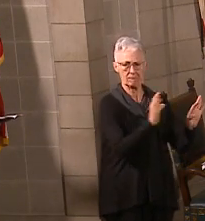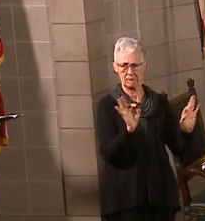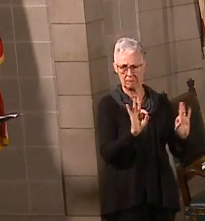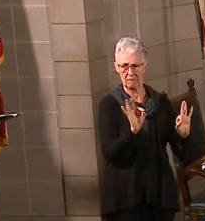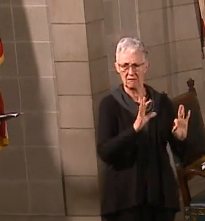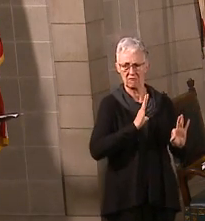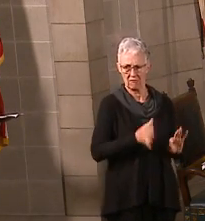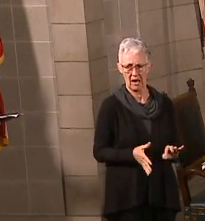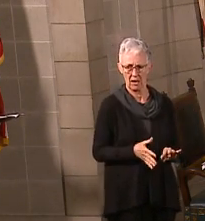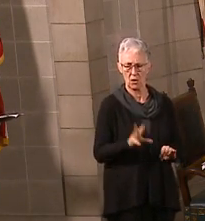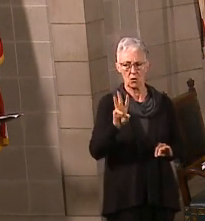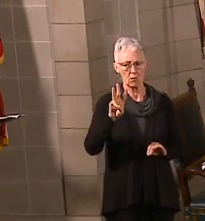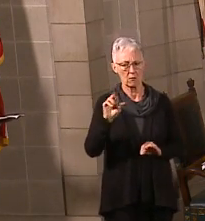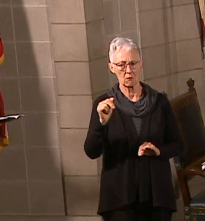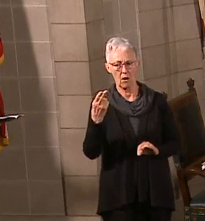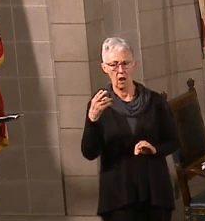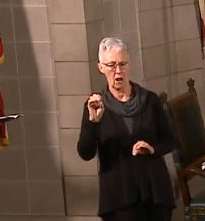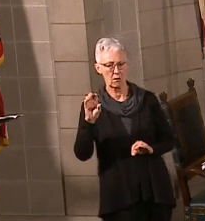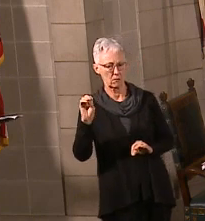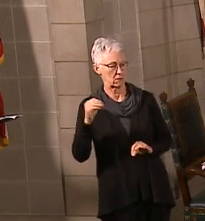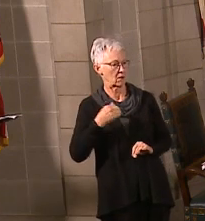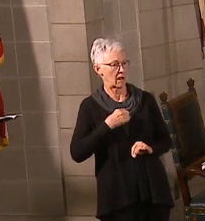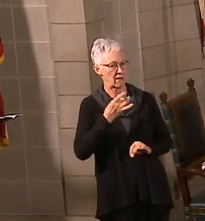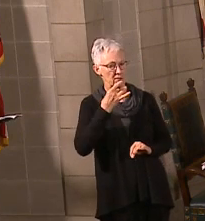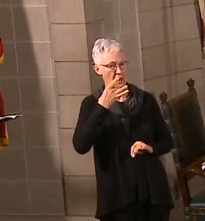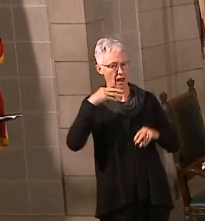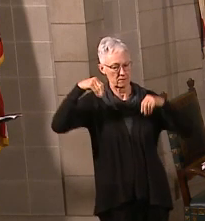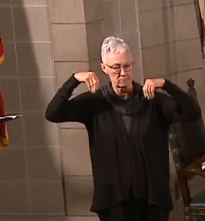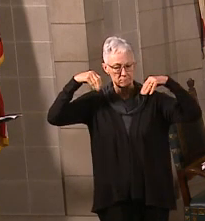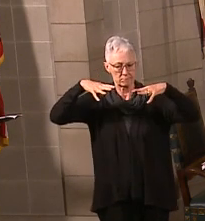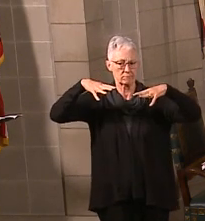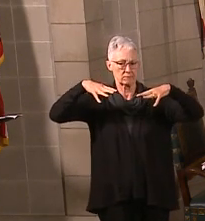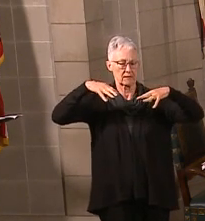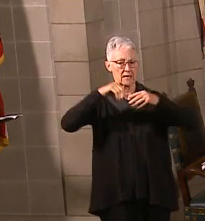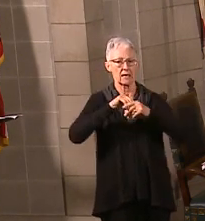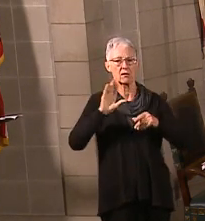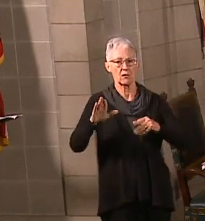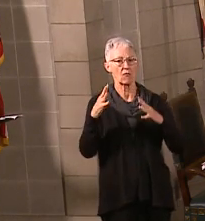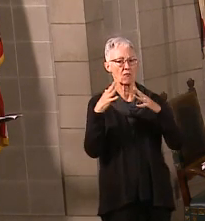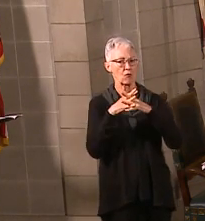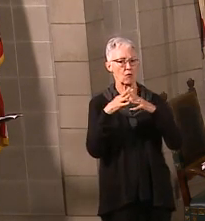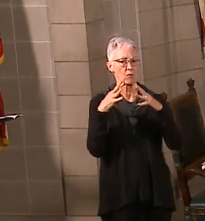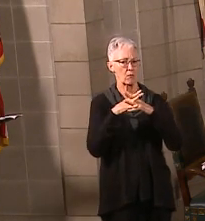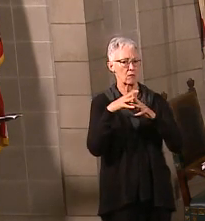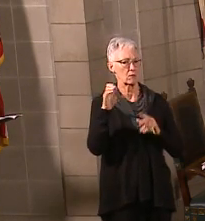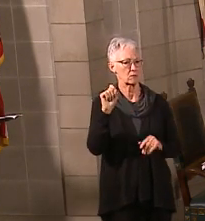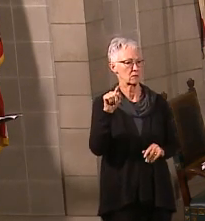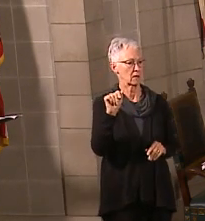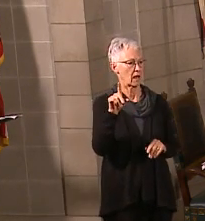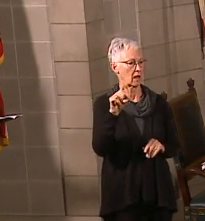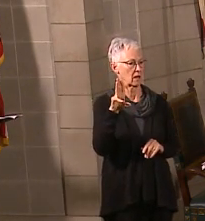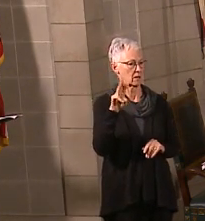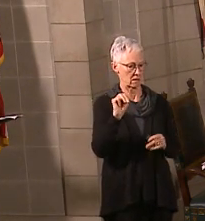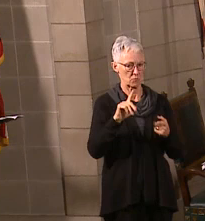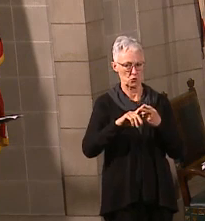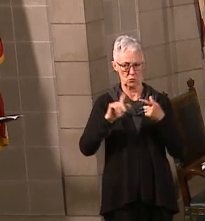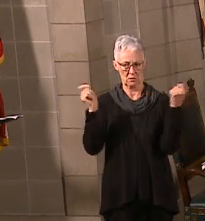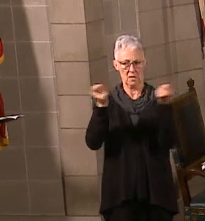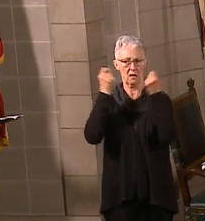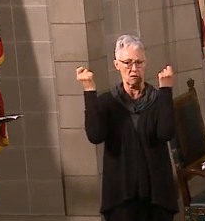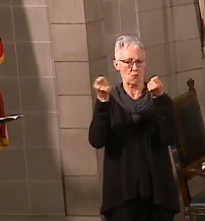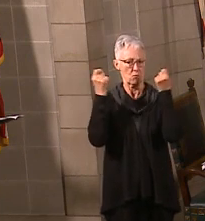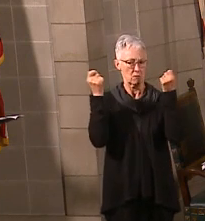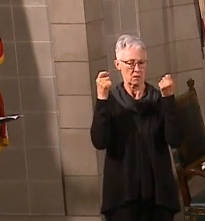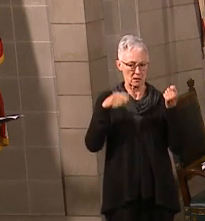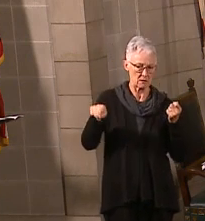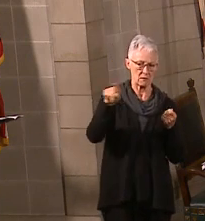lights at the stadium, and they did that in, I believe, in Sterling as well for Sterling Rising City. So again, turning on lights to